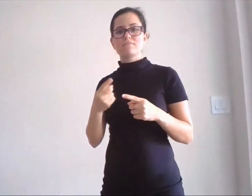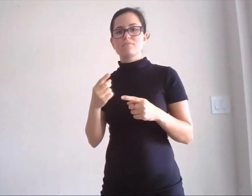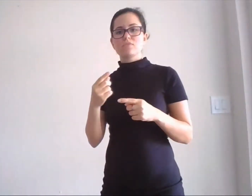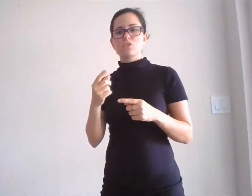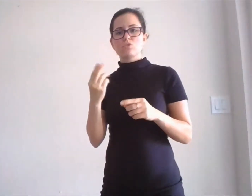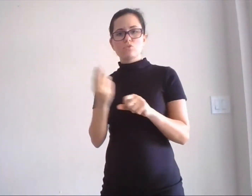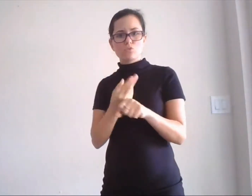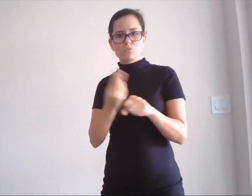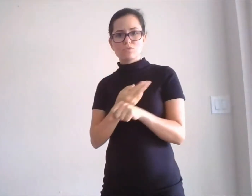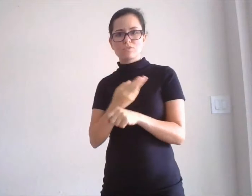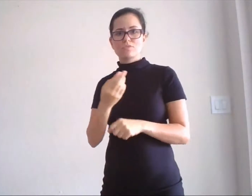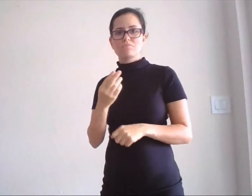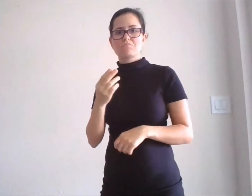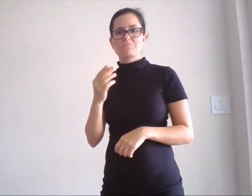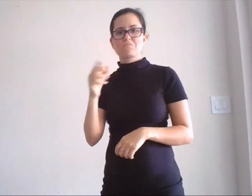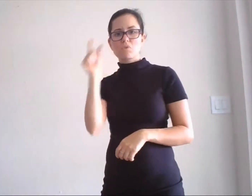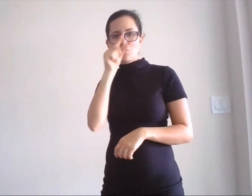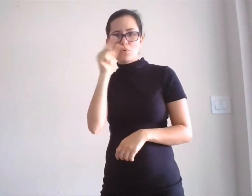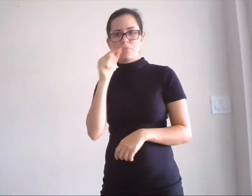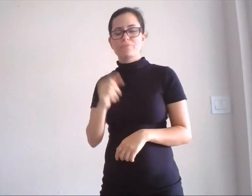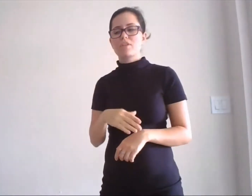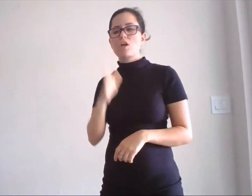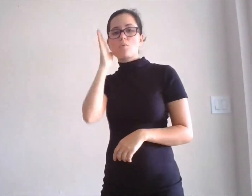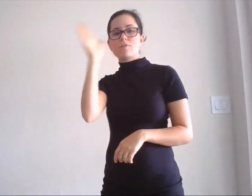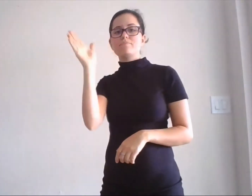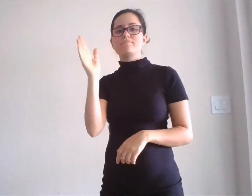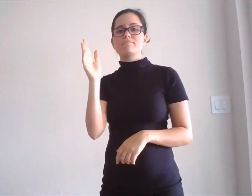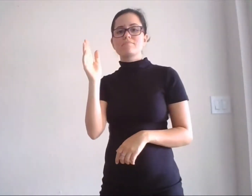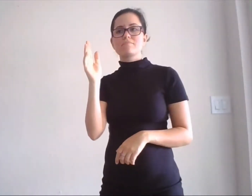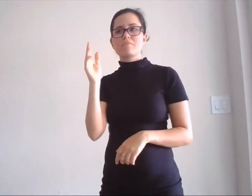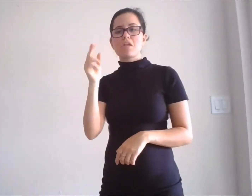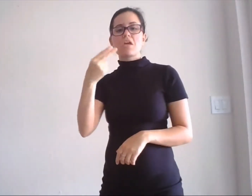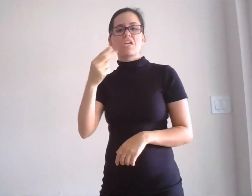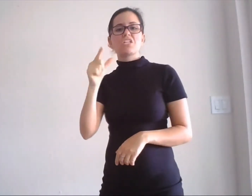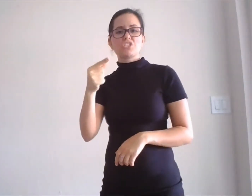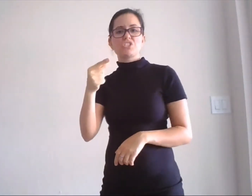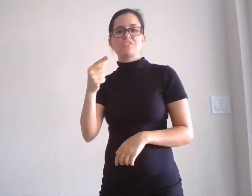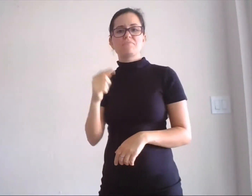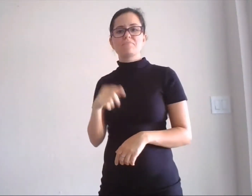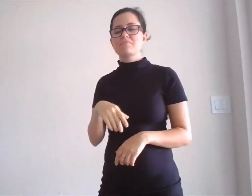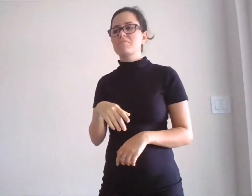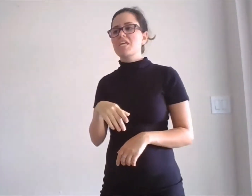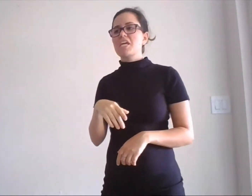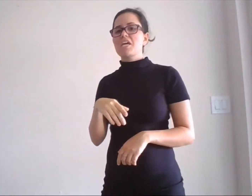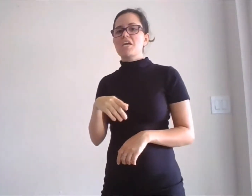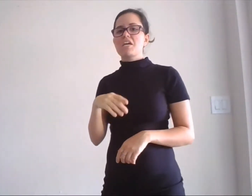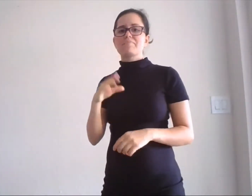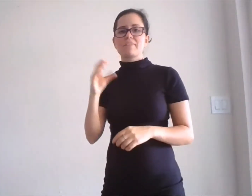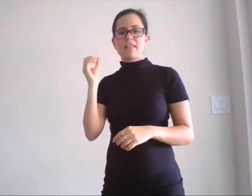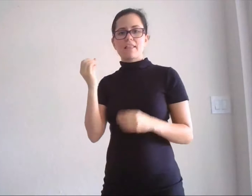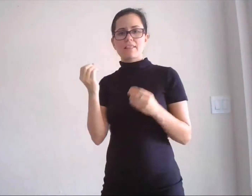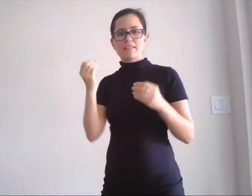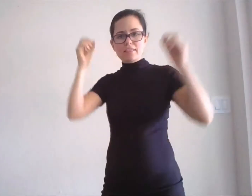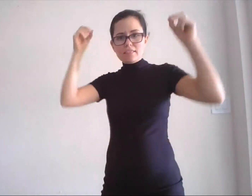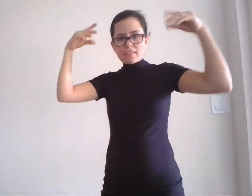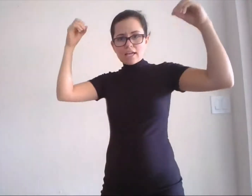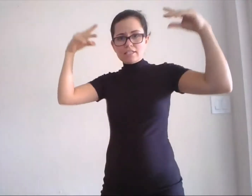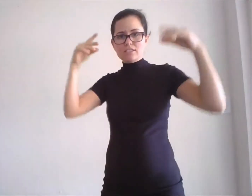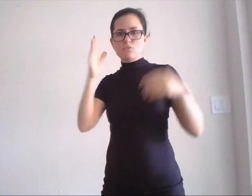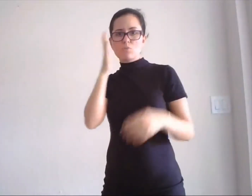the lights turn violet. 2 more seconds pass, and then the music starts. You want it all to happen at once, and I think in the year 2021, it will